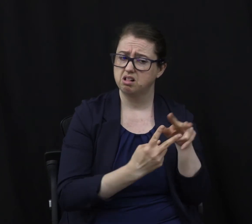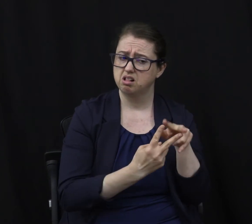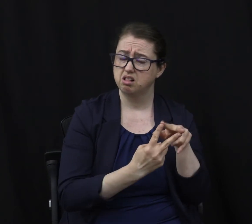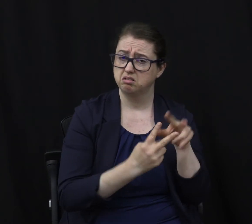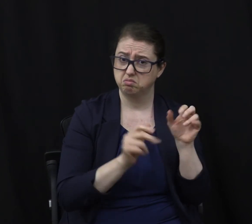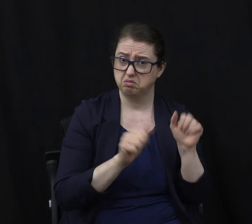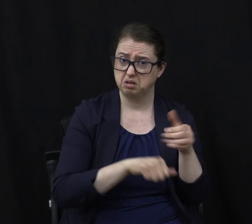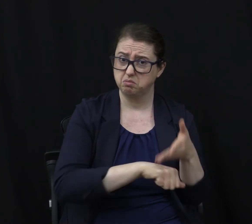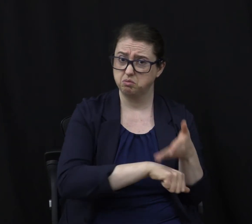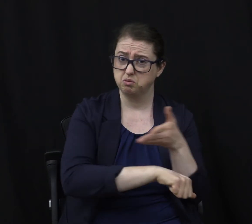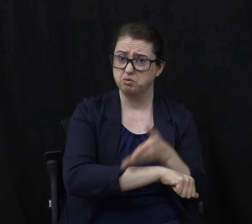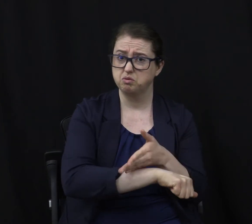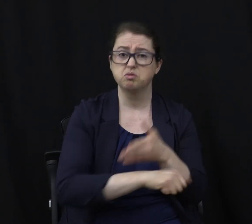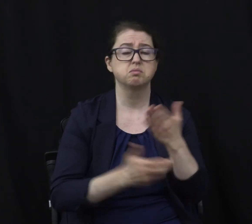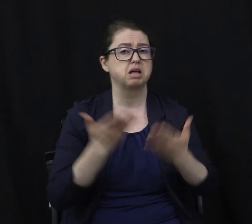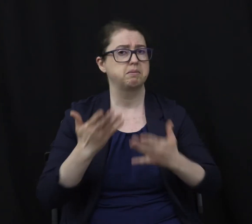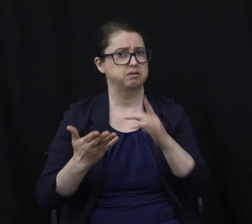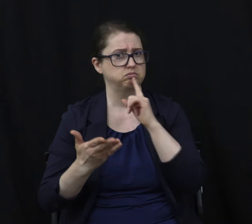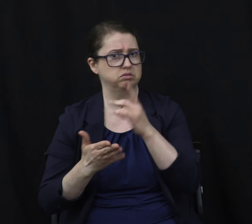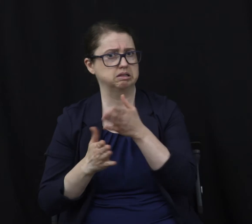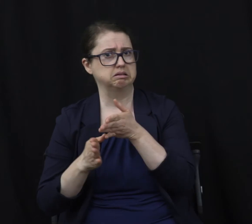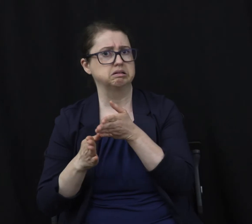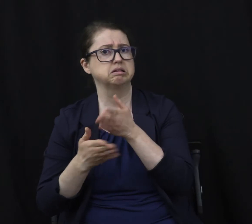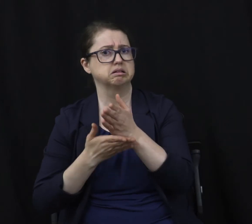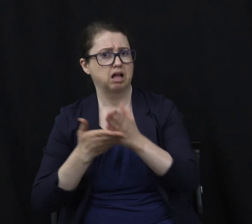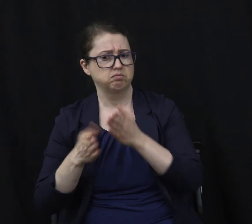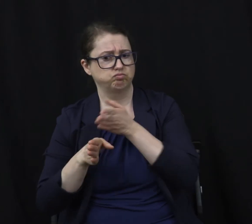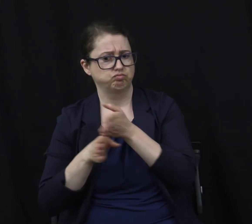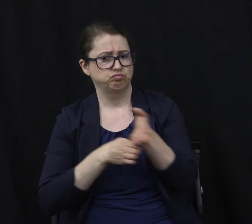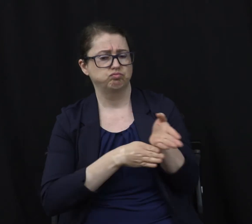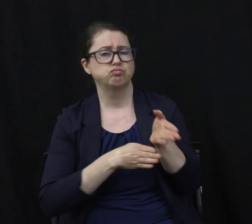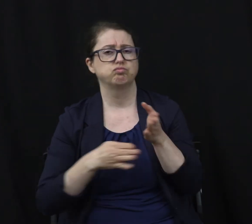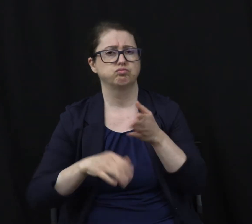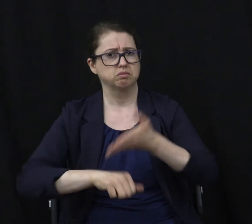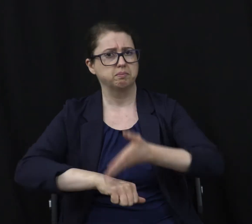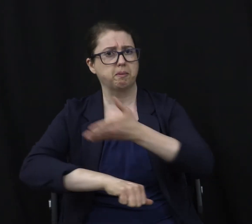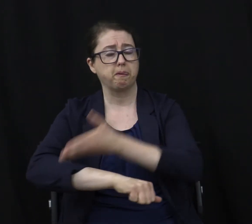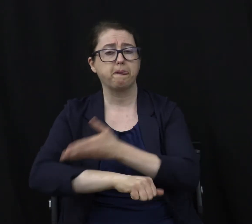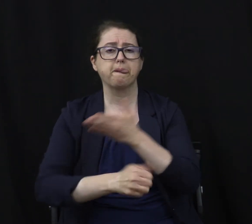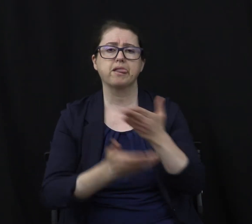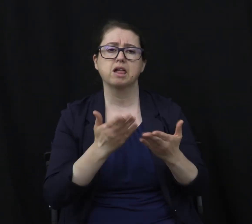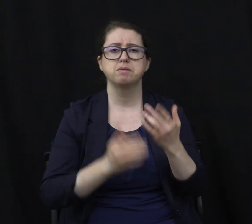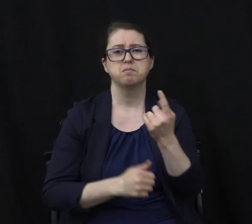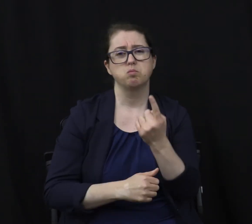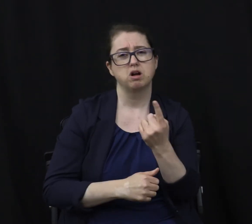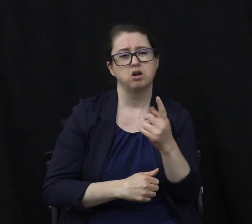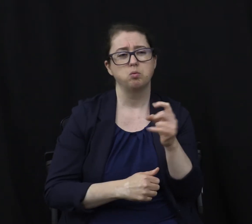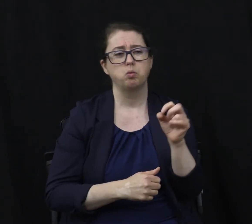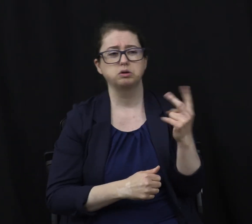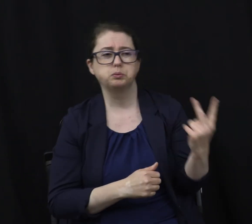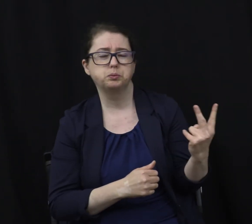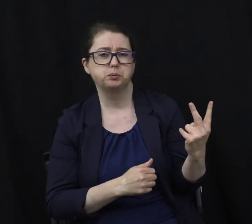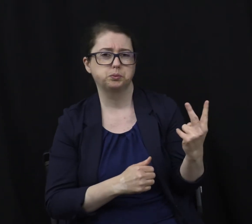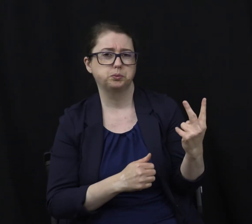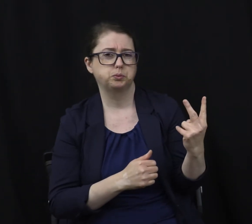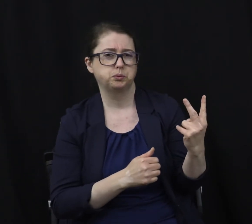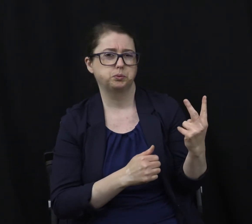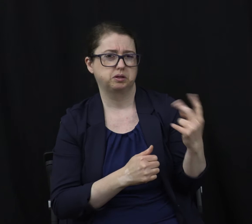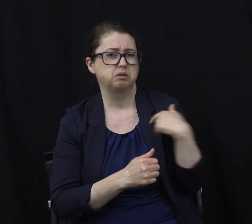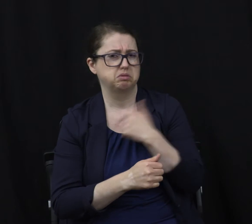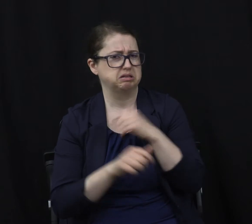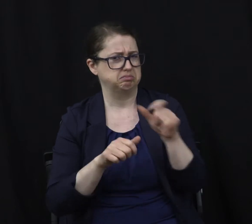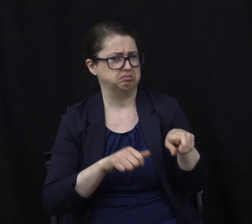areas, but I'm sure there are at least one or two of these areas that we can improve. During